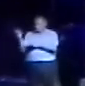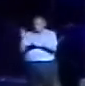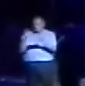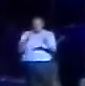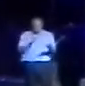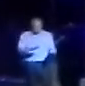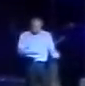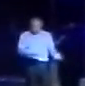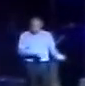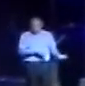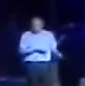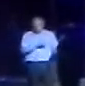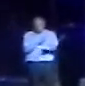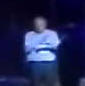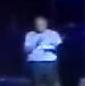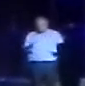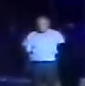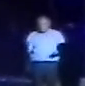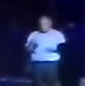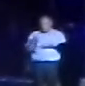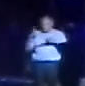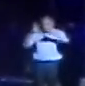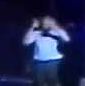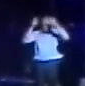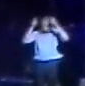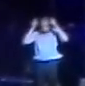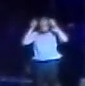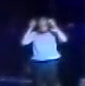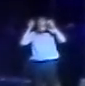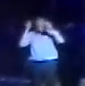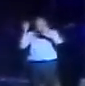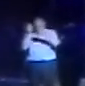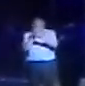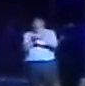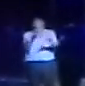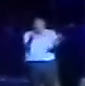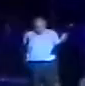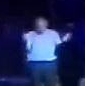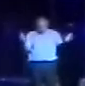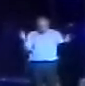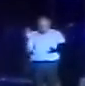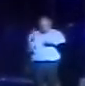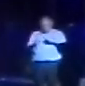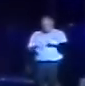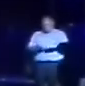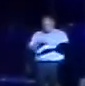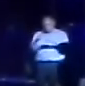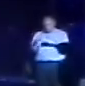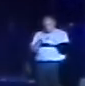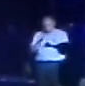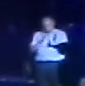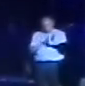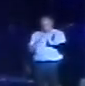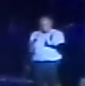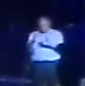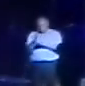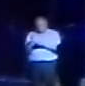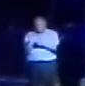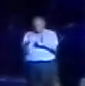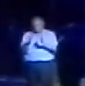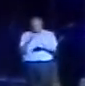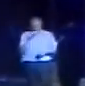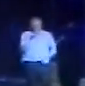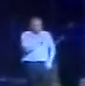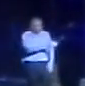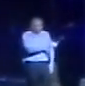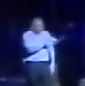for the crown. Tell the world of the treasures you found.